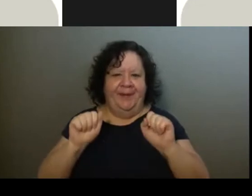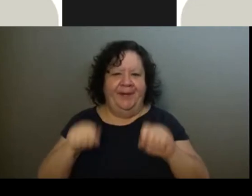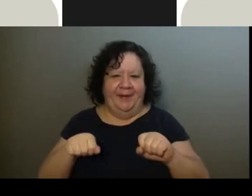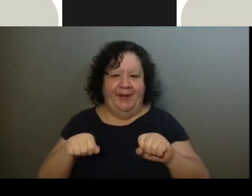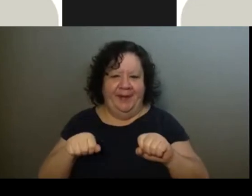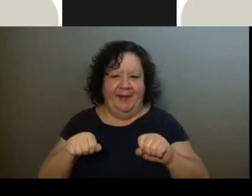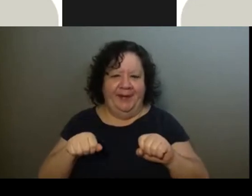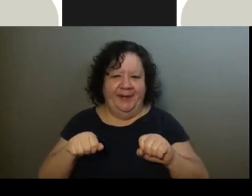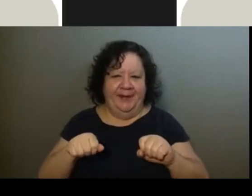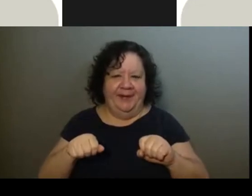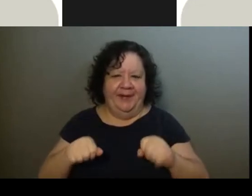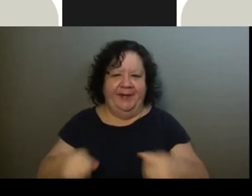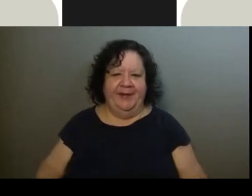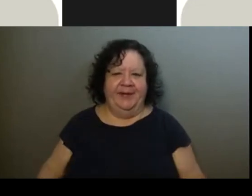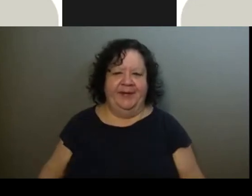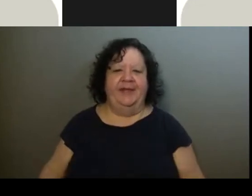panelists